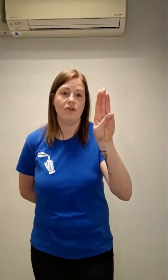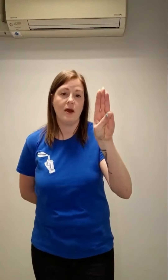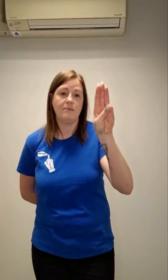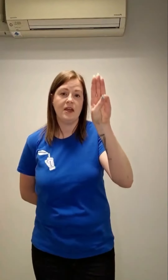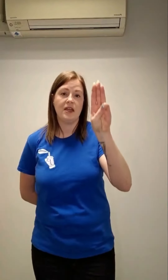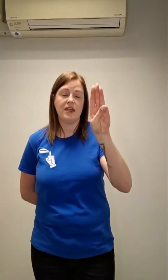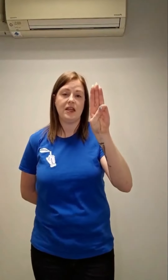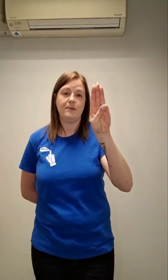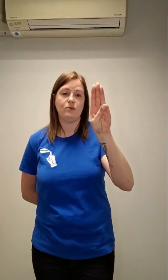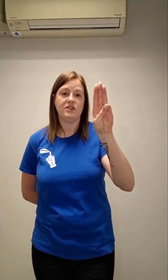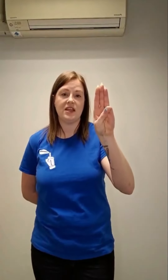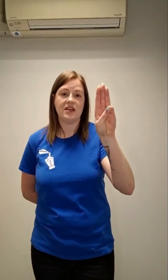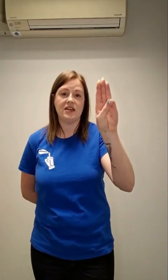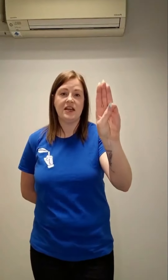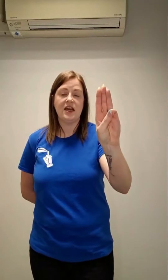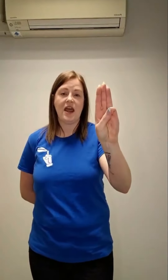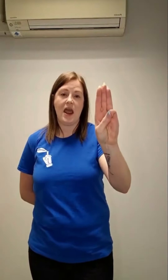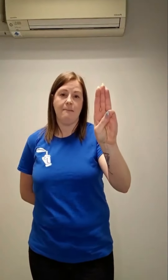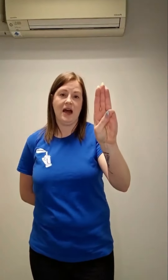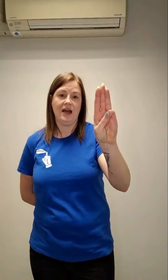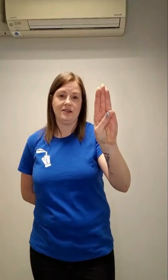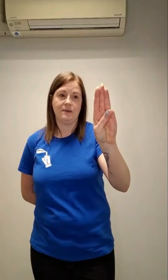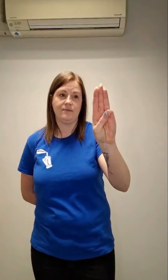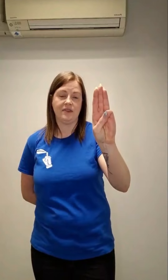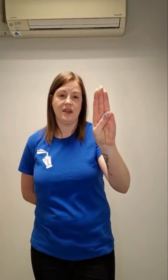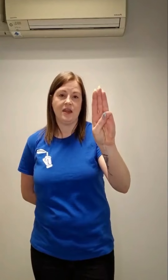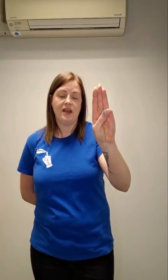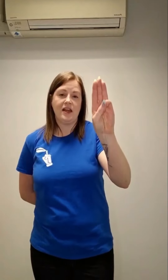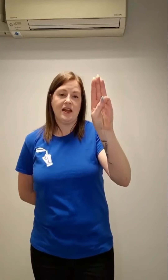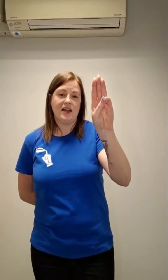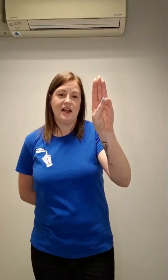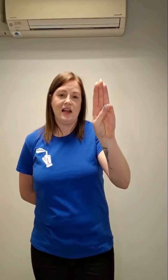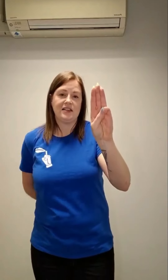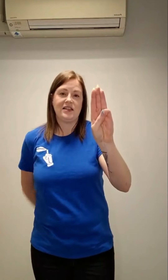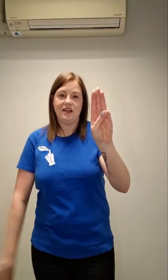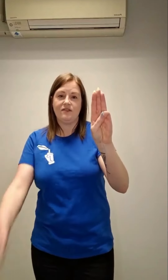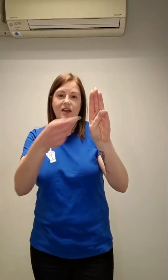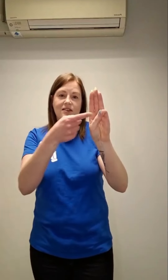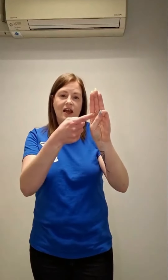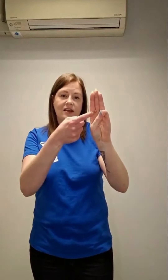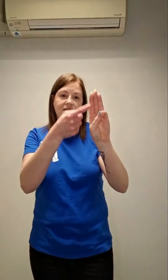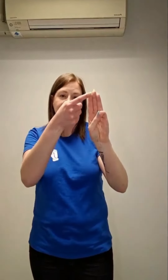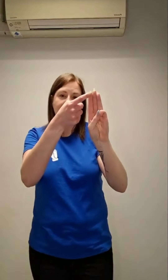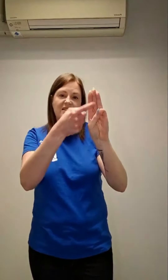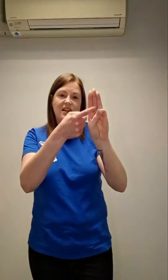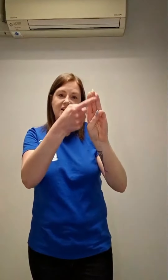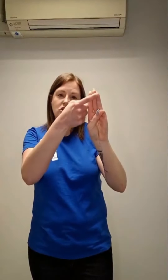thumb. Keep it all together, an M hand. Like to think of this as it makes the letter shape